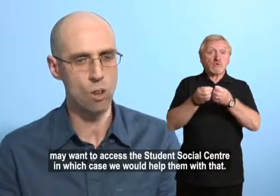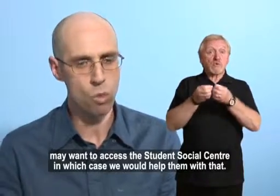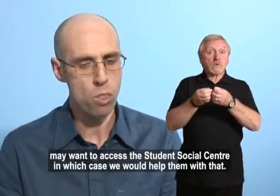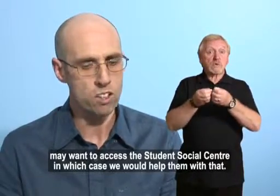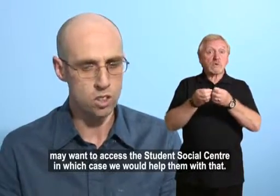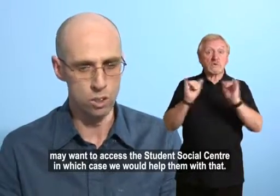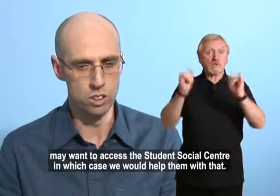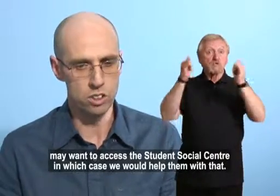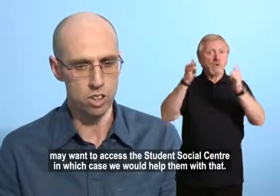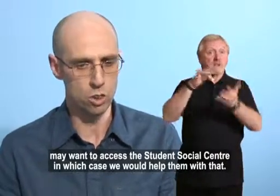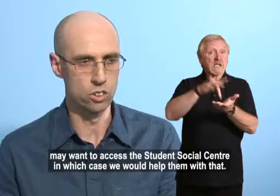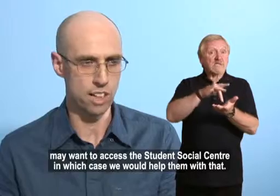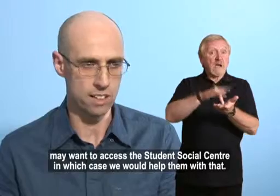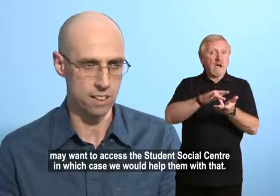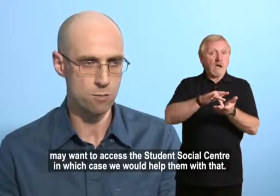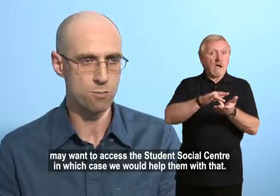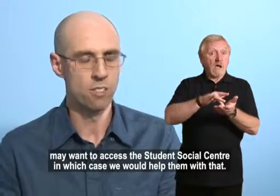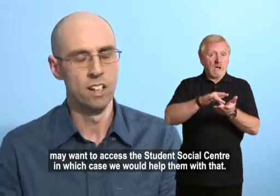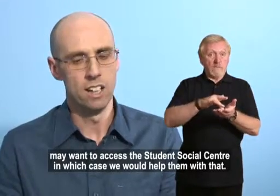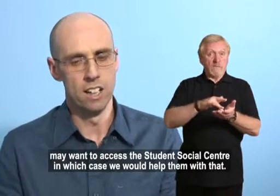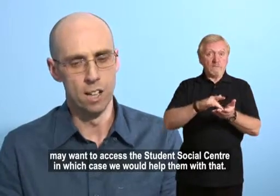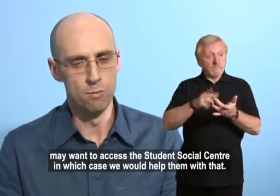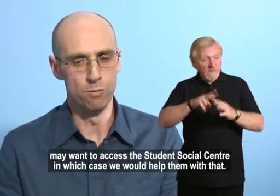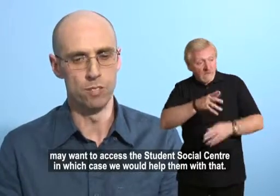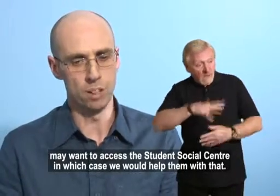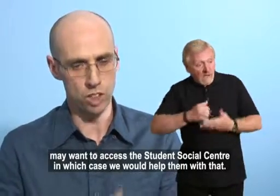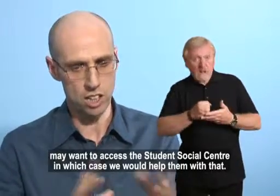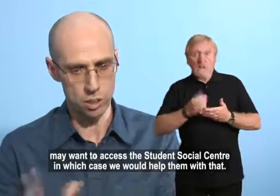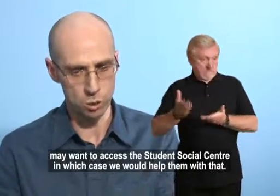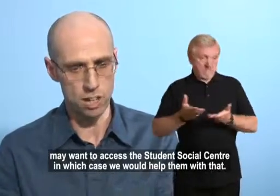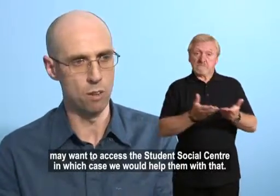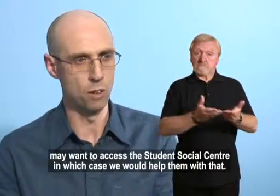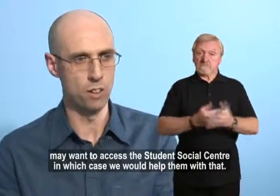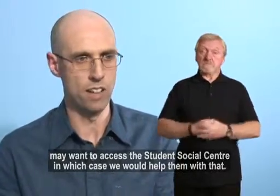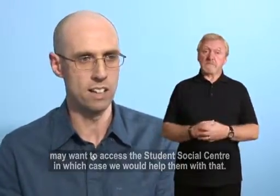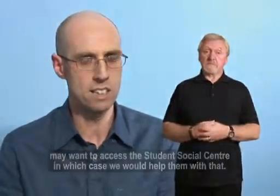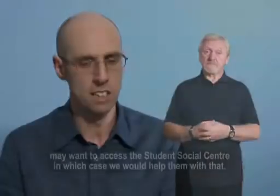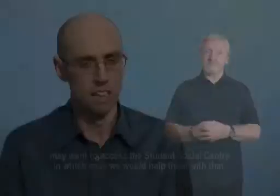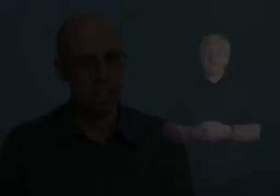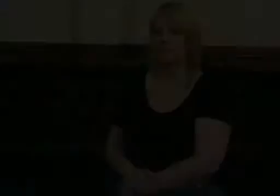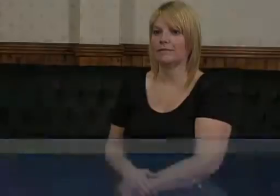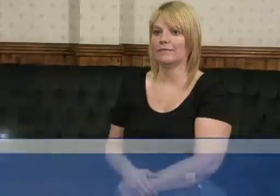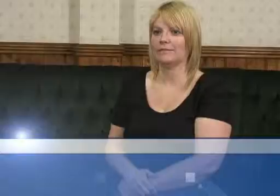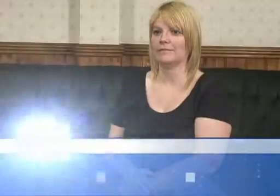access the student social centre, in which case we would help them with that.